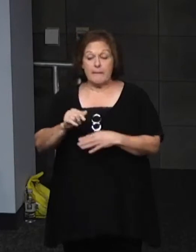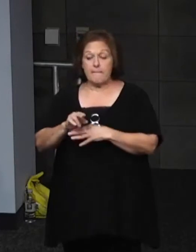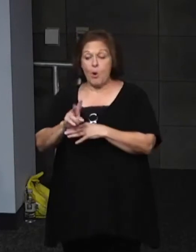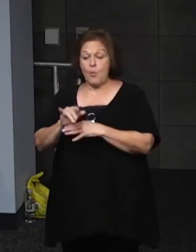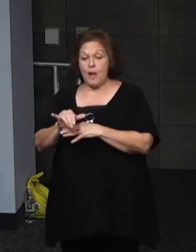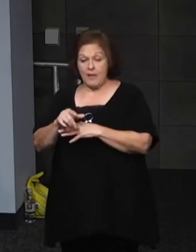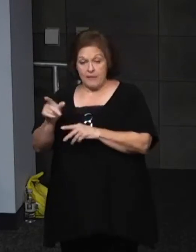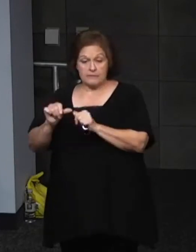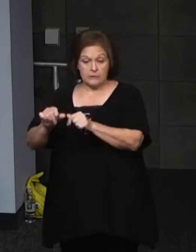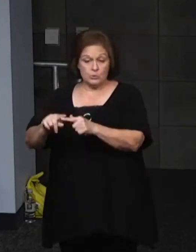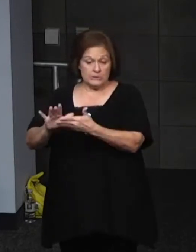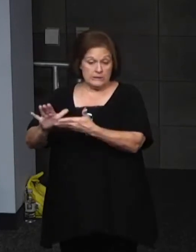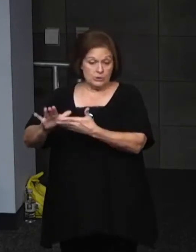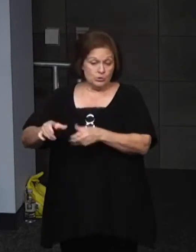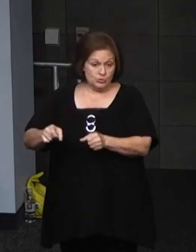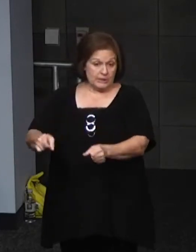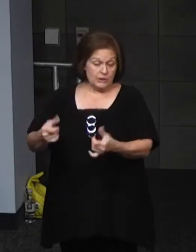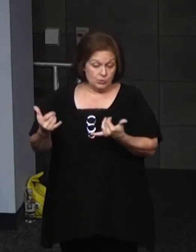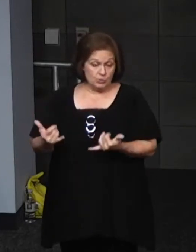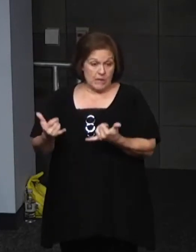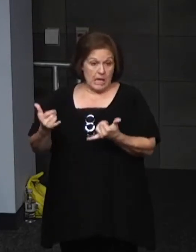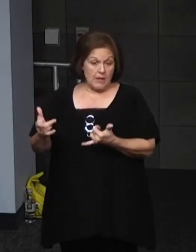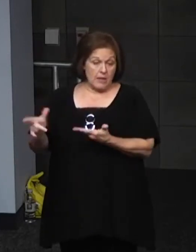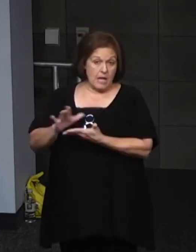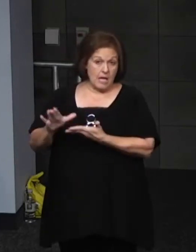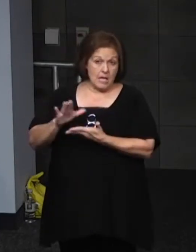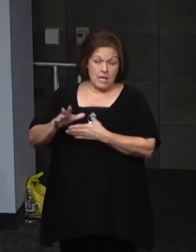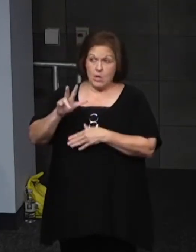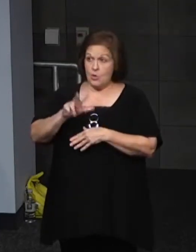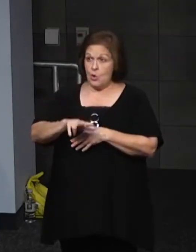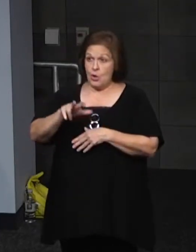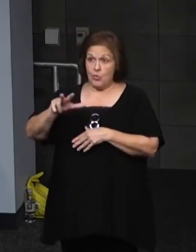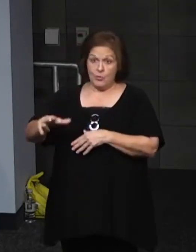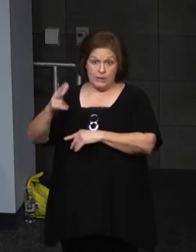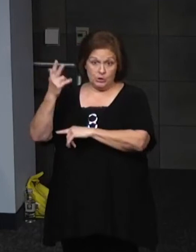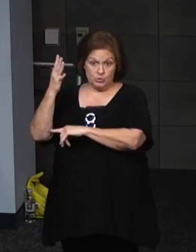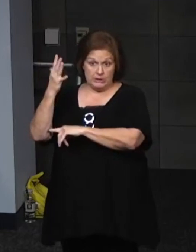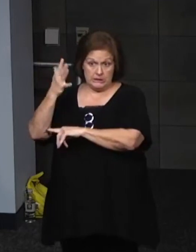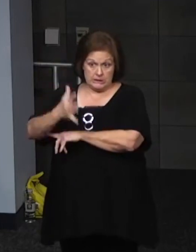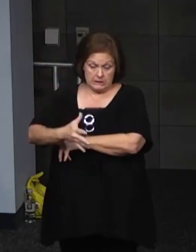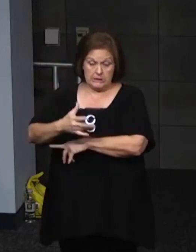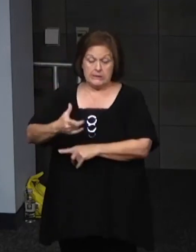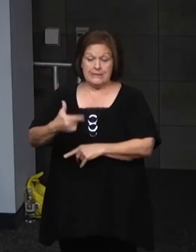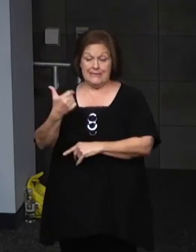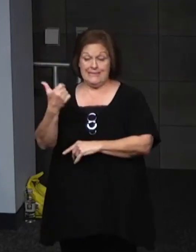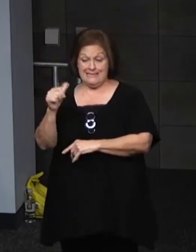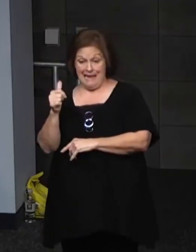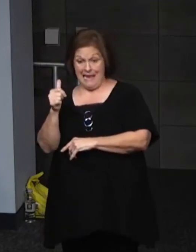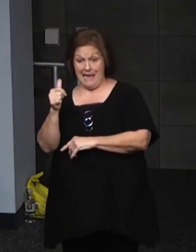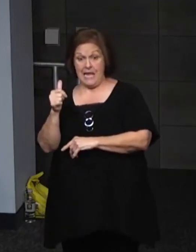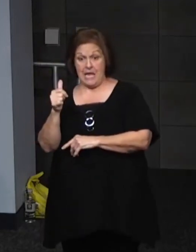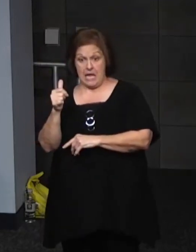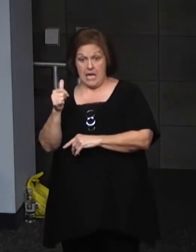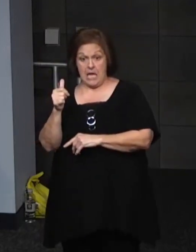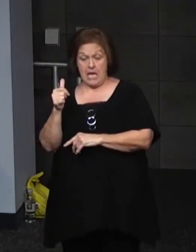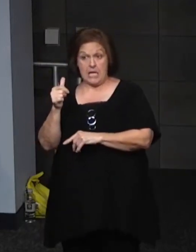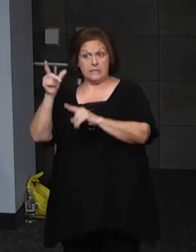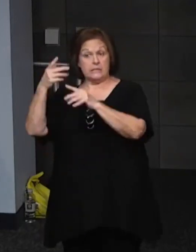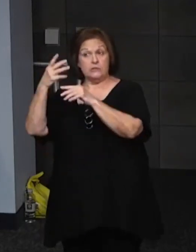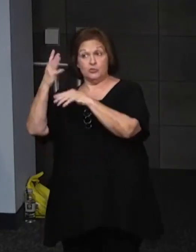continue to clear streets. Today they had cleared 33 trees off of roadways. 10 of those were actually complete takedowns